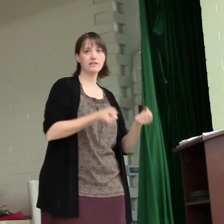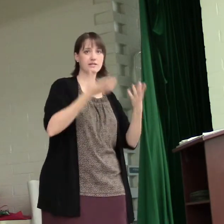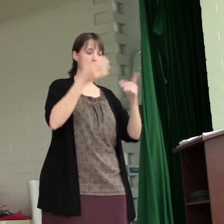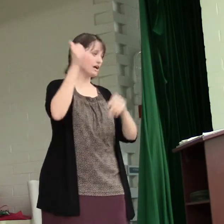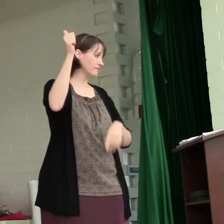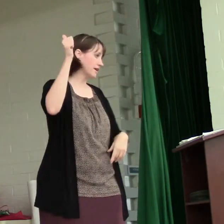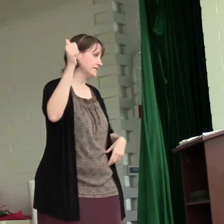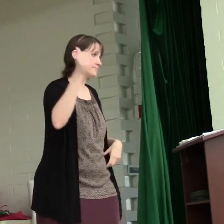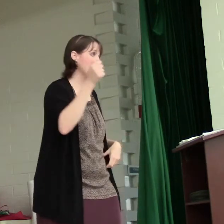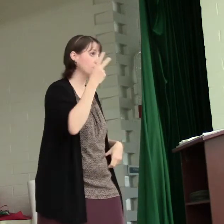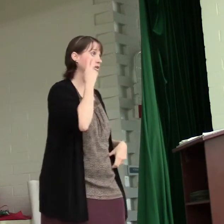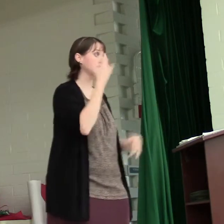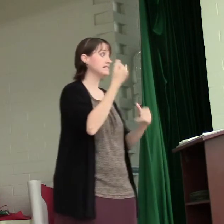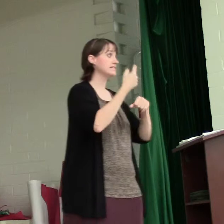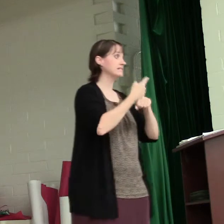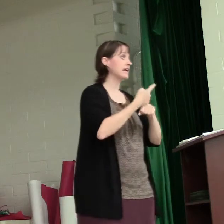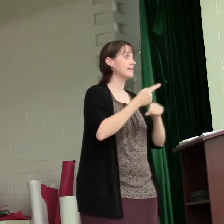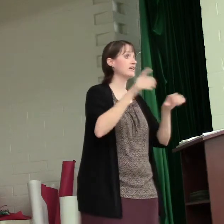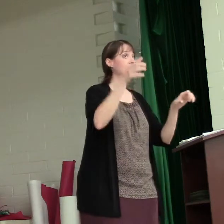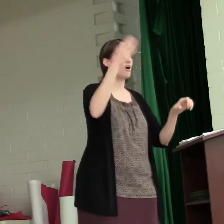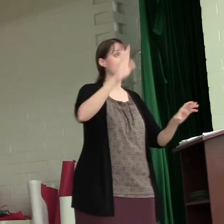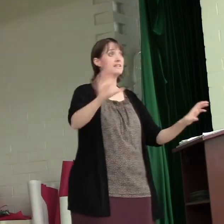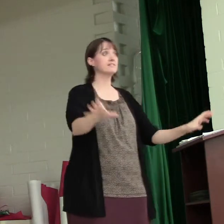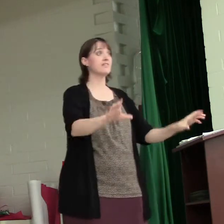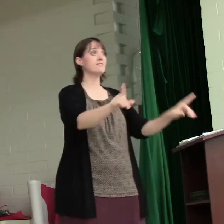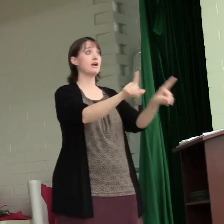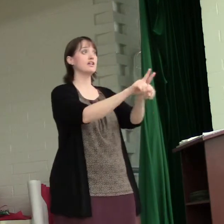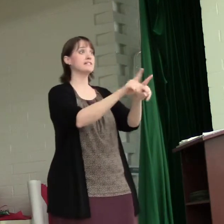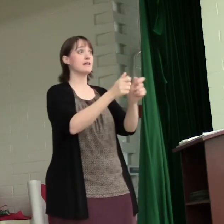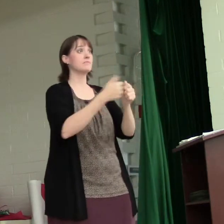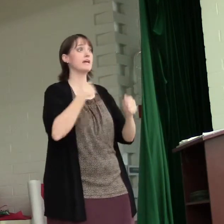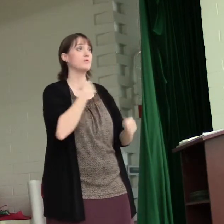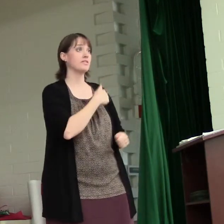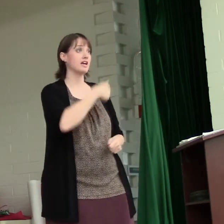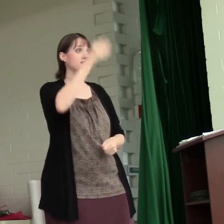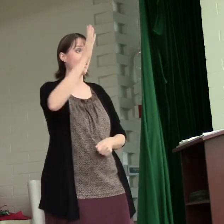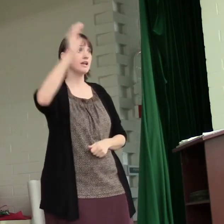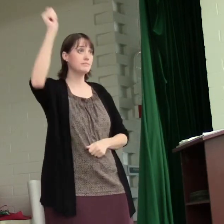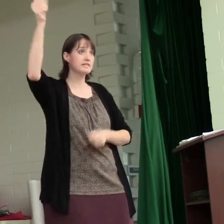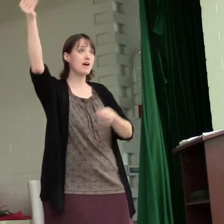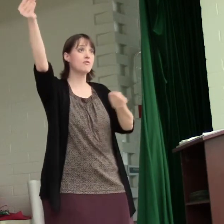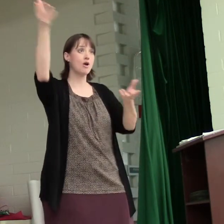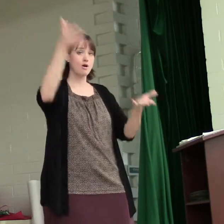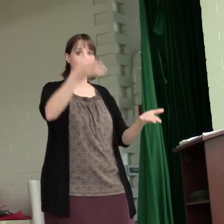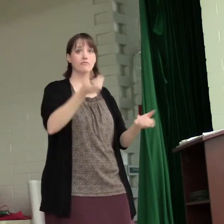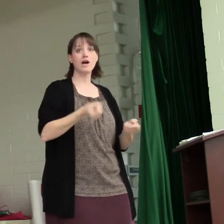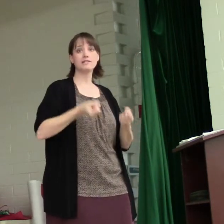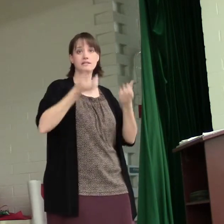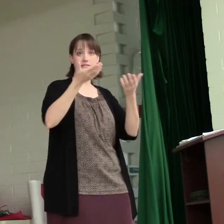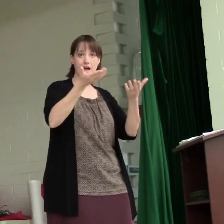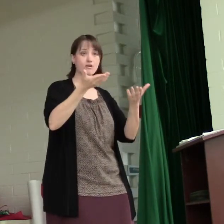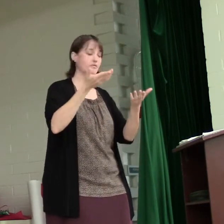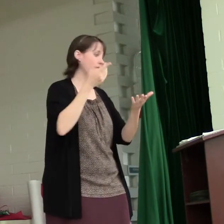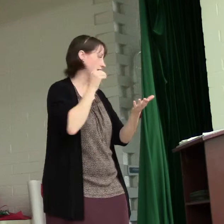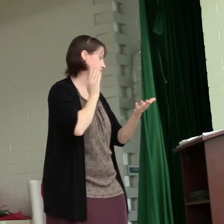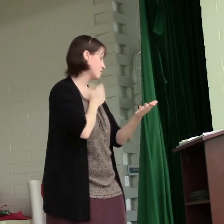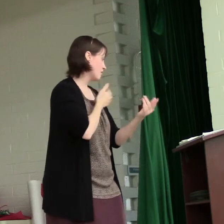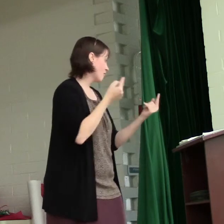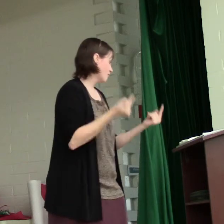the sacrifice himself. We're going to see today that God has done the very same thing with us. God himself provides the sacrifice for